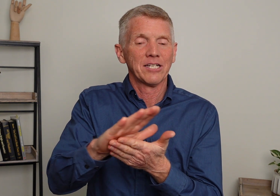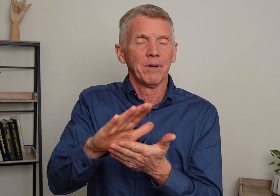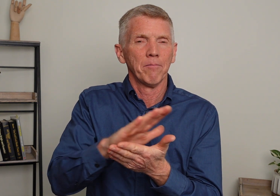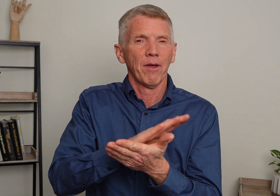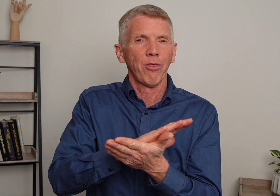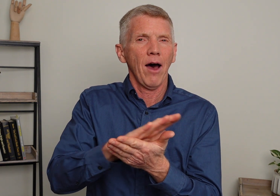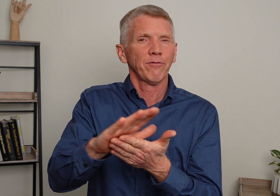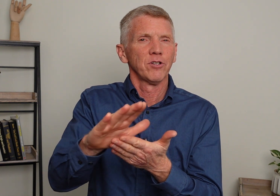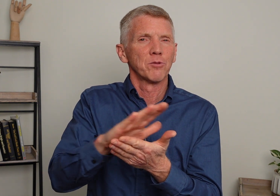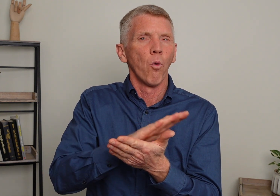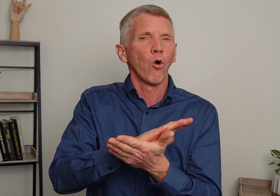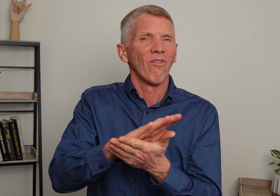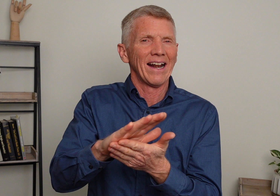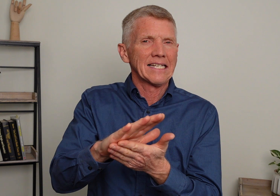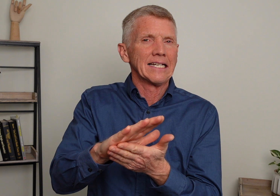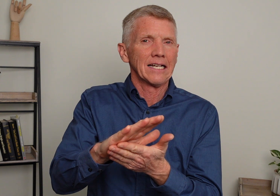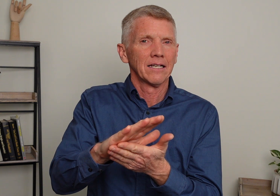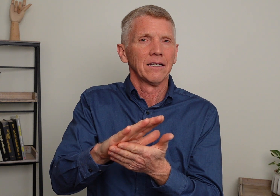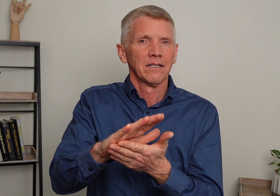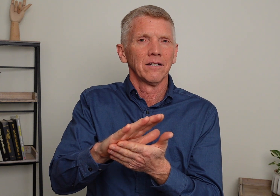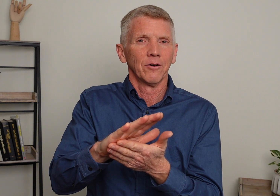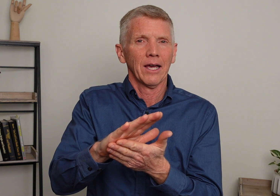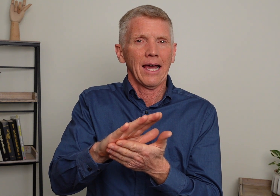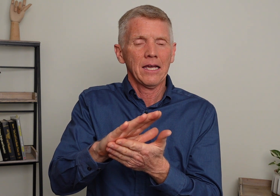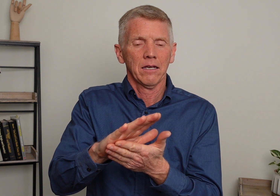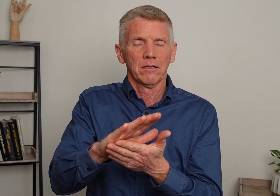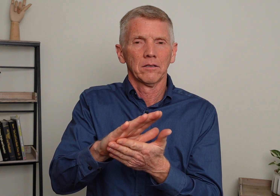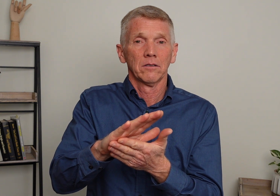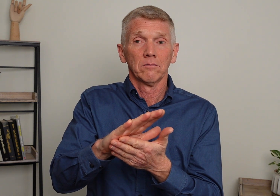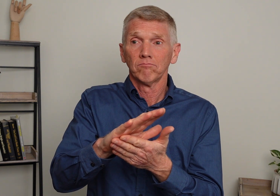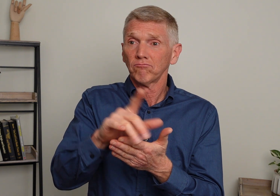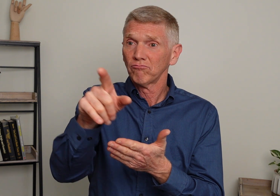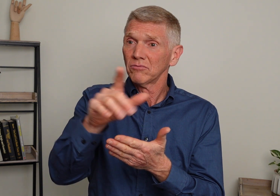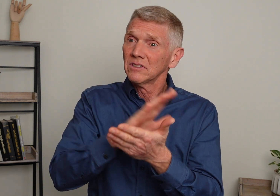but thoughtful is more than that, isn't it? Okay?